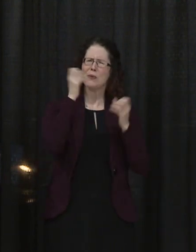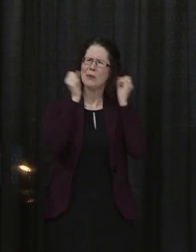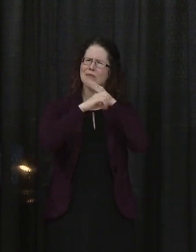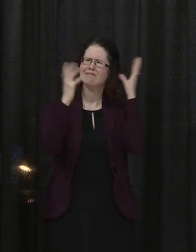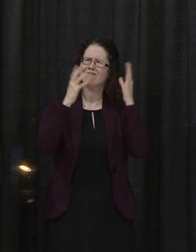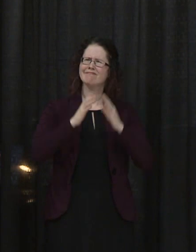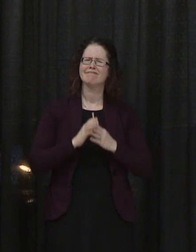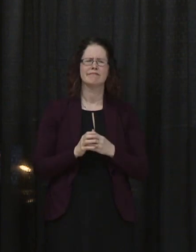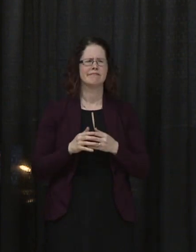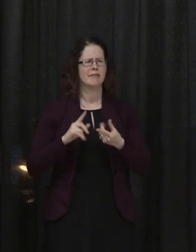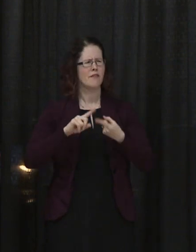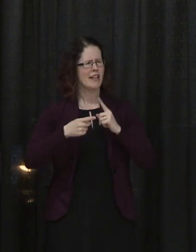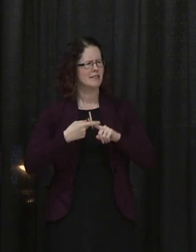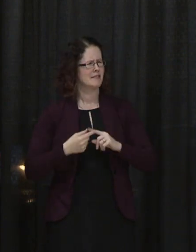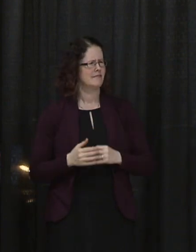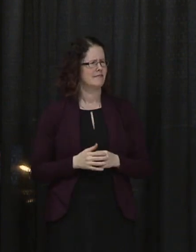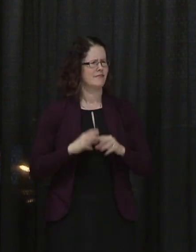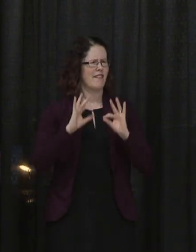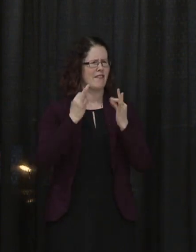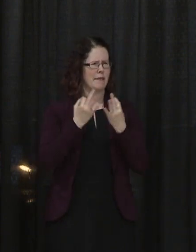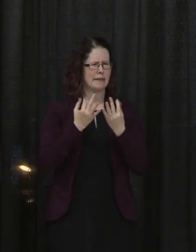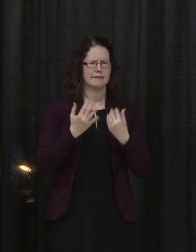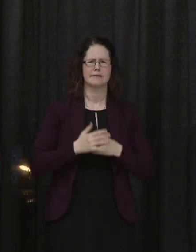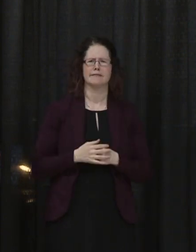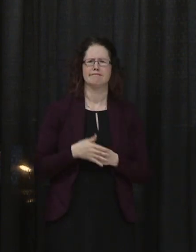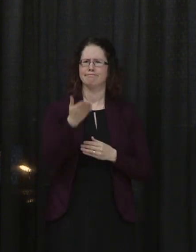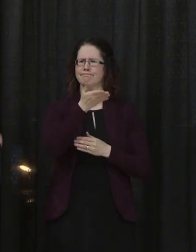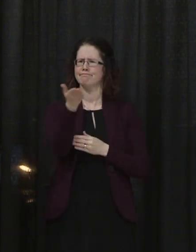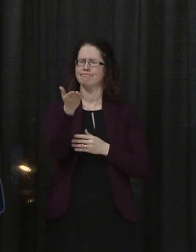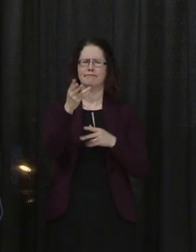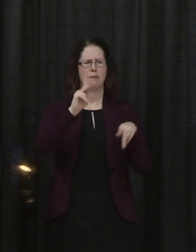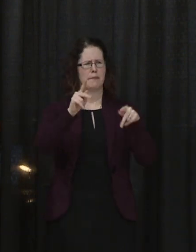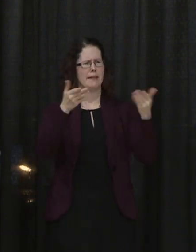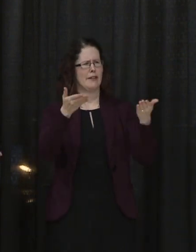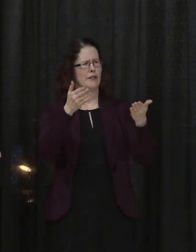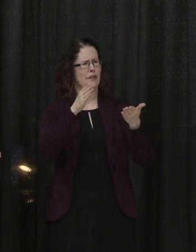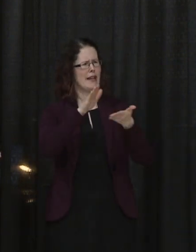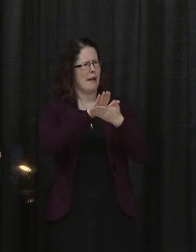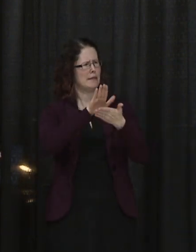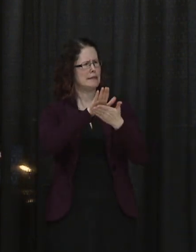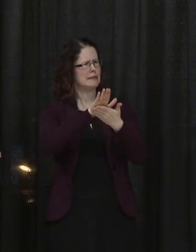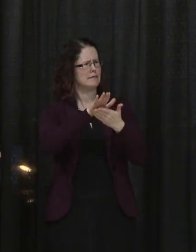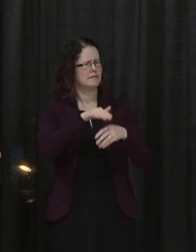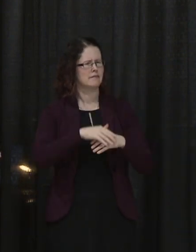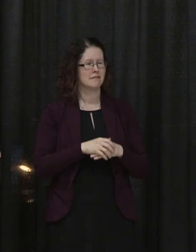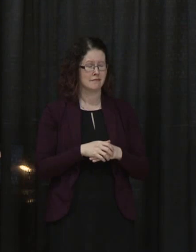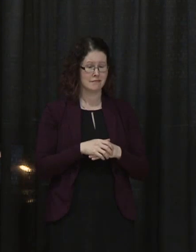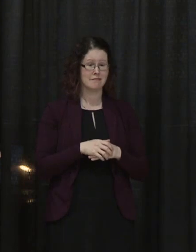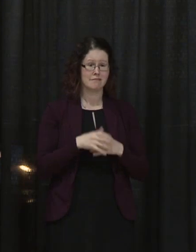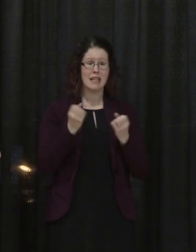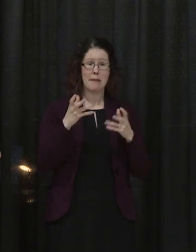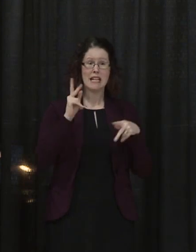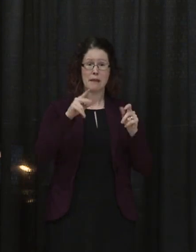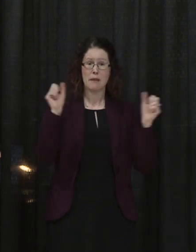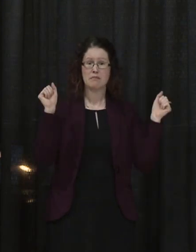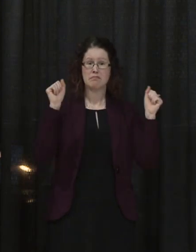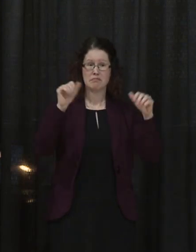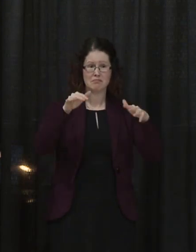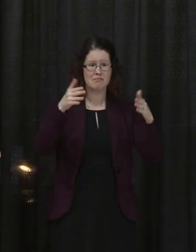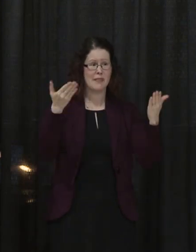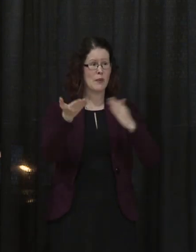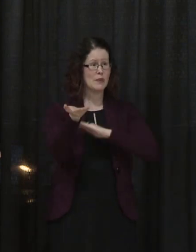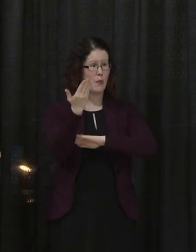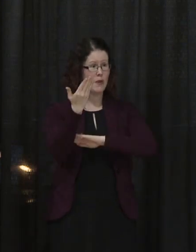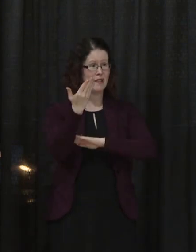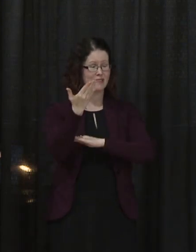Kingstec Campus, there are important people in your lives who are joining us this morning who have shown you great kindness during